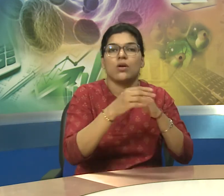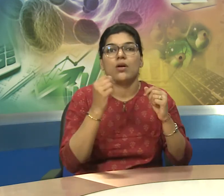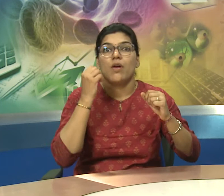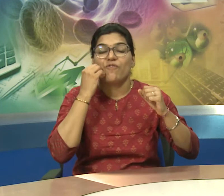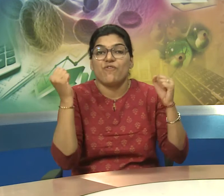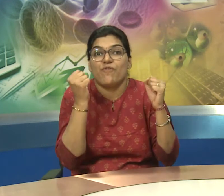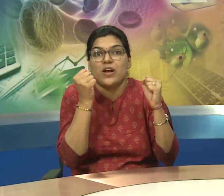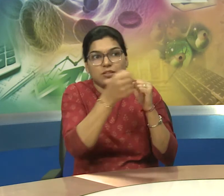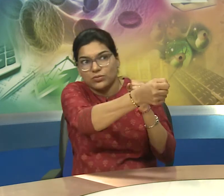cold storage